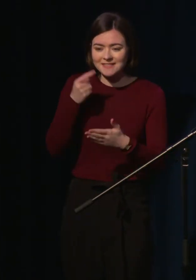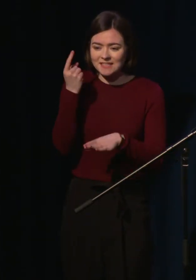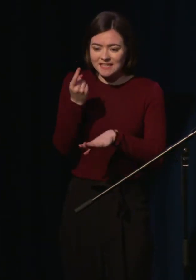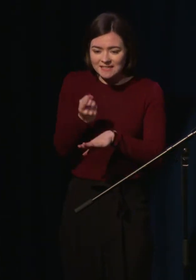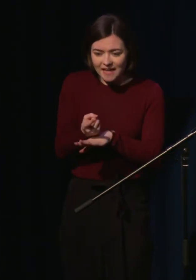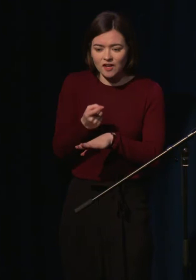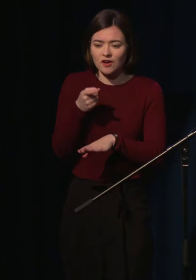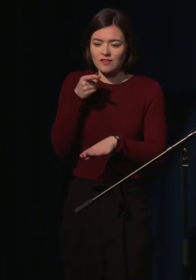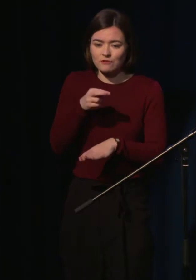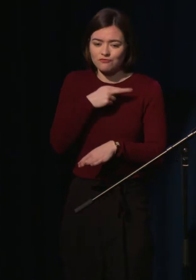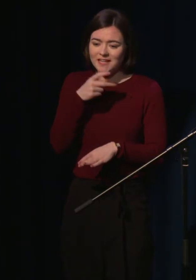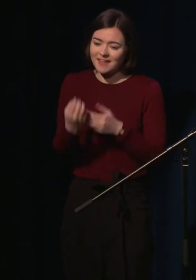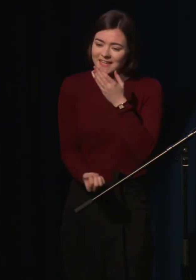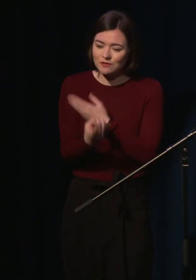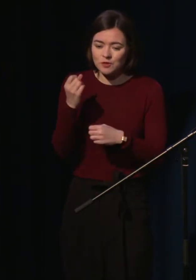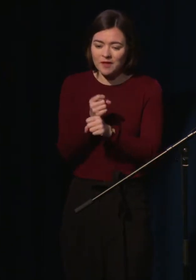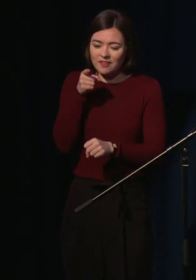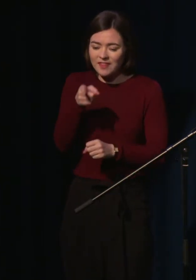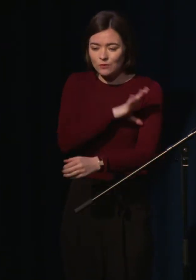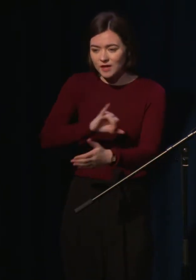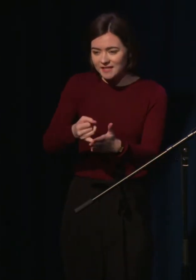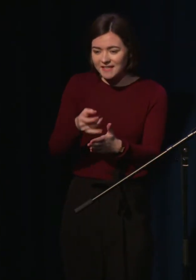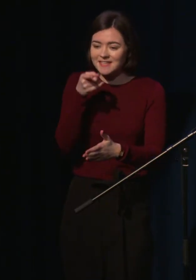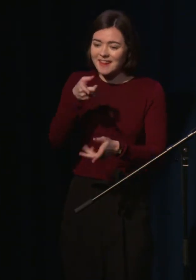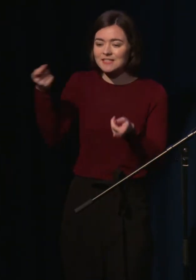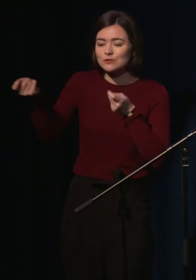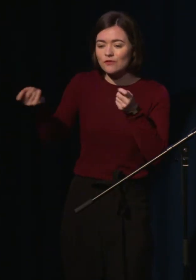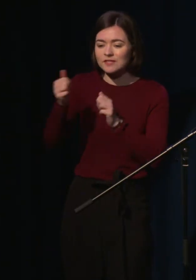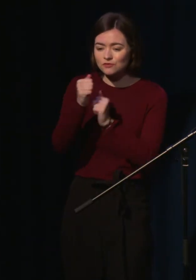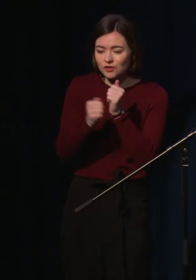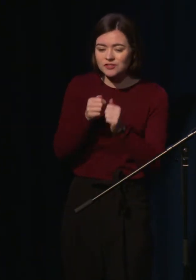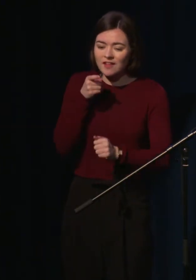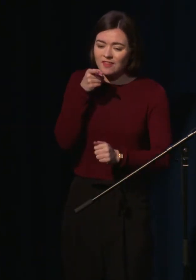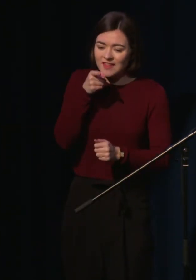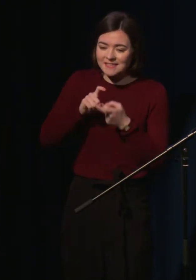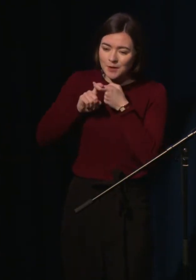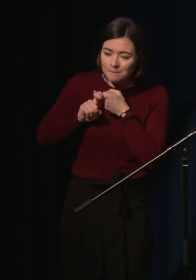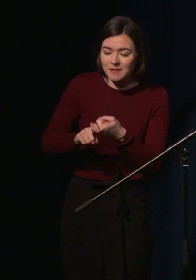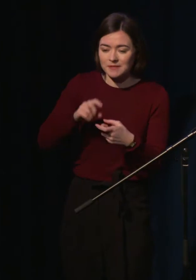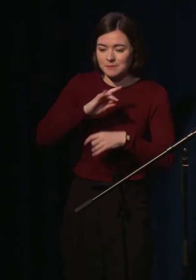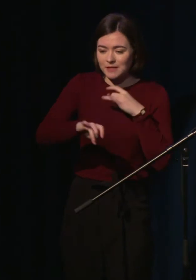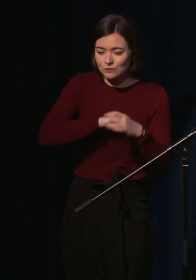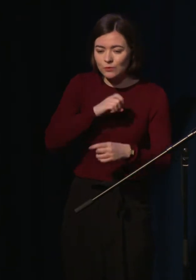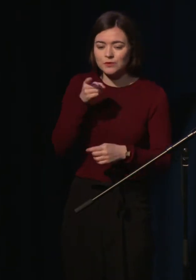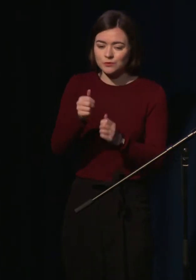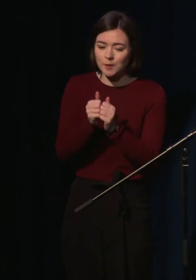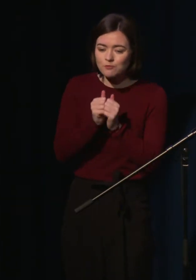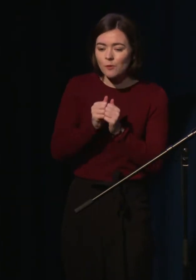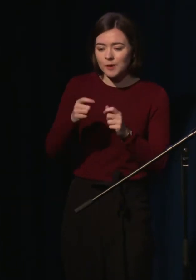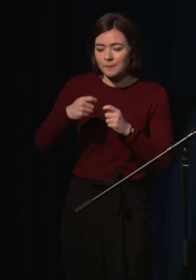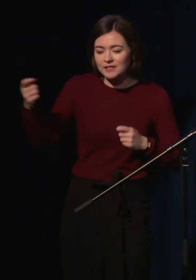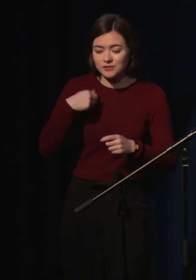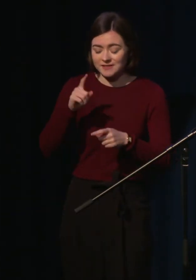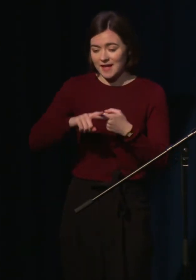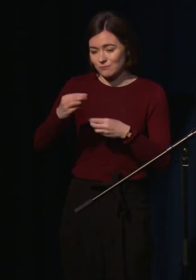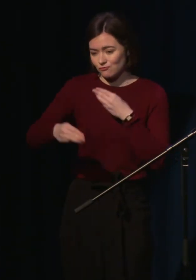then the issue is about that organisation, its governance structures, and its commitment to exercise the appropriate measures and